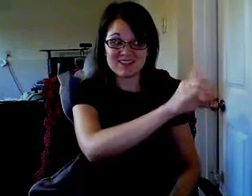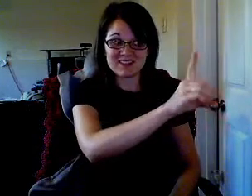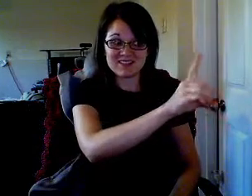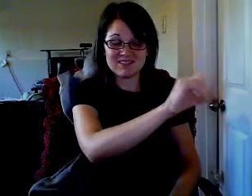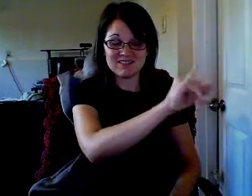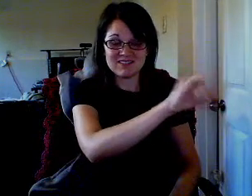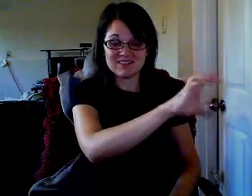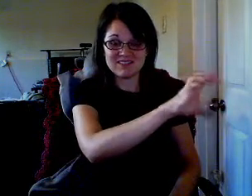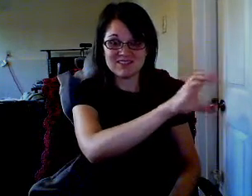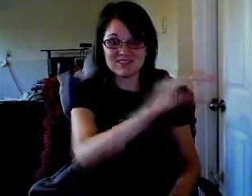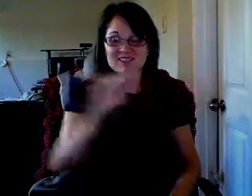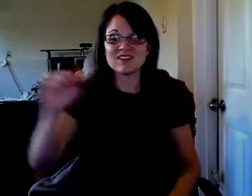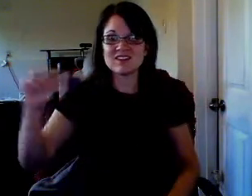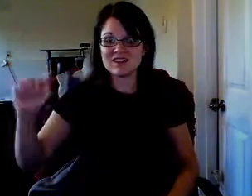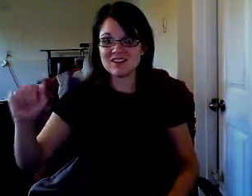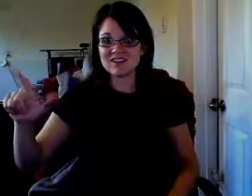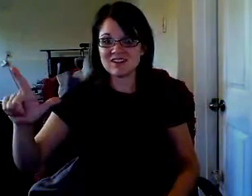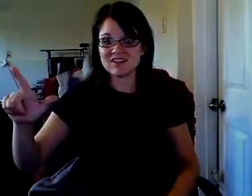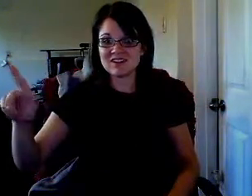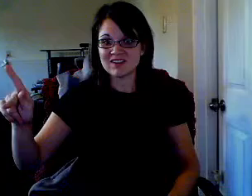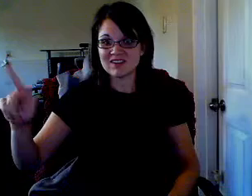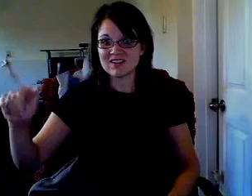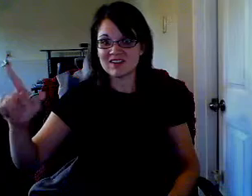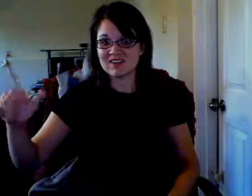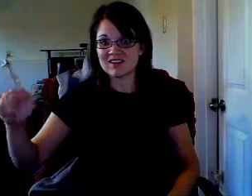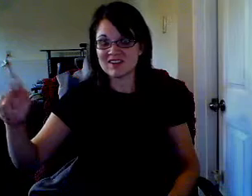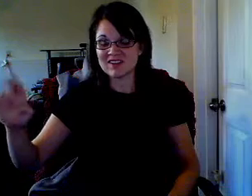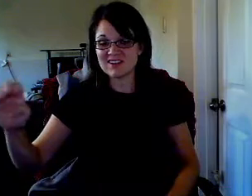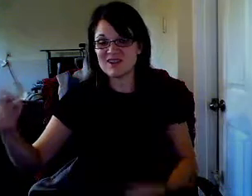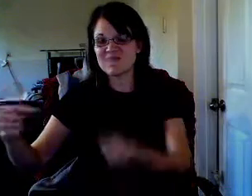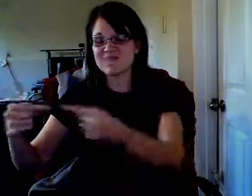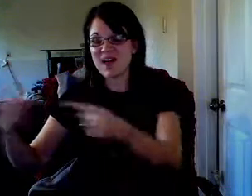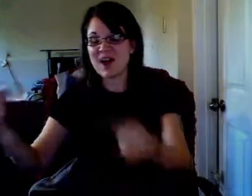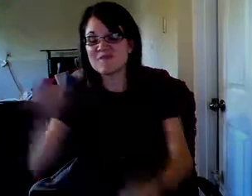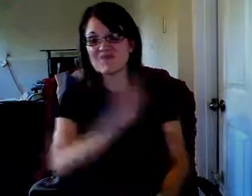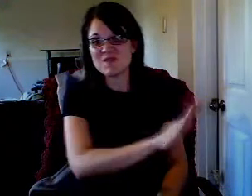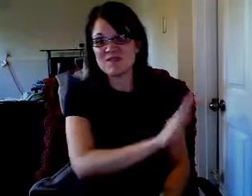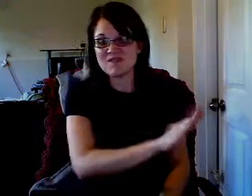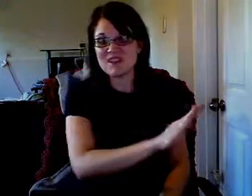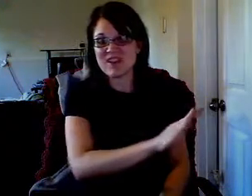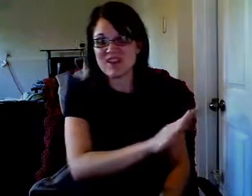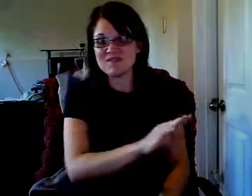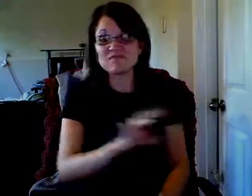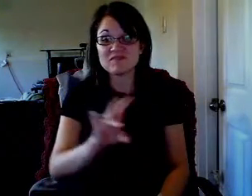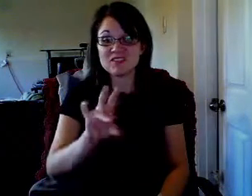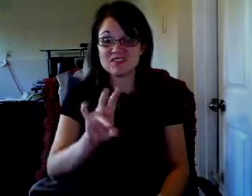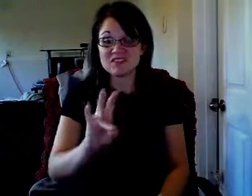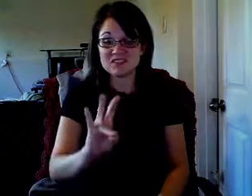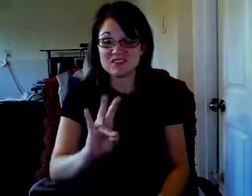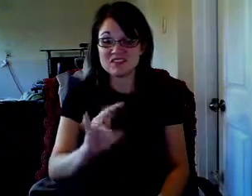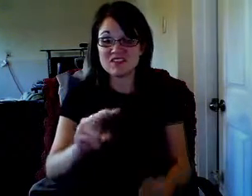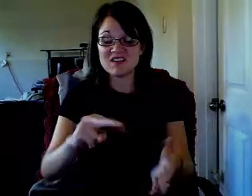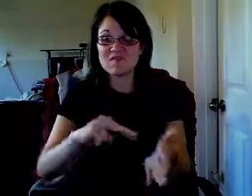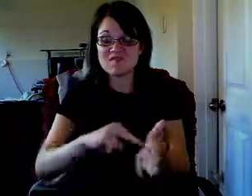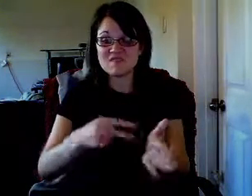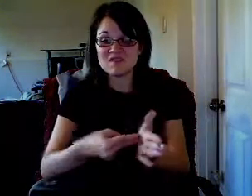opposite of acidic. Something with a pH value of 7 we call neutral, and this means that it is